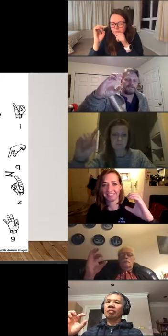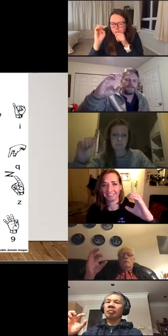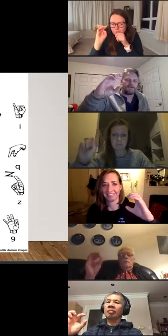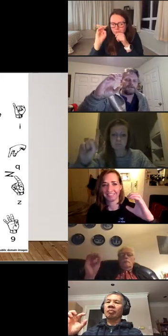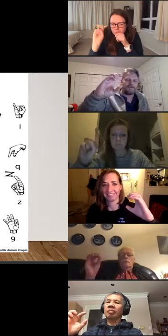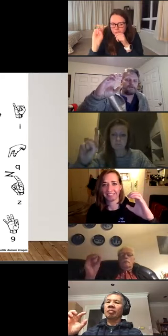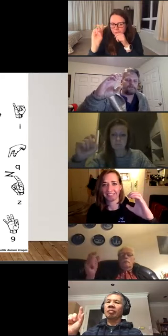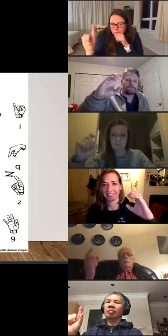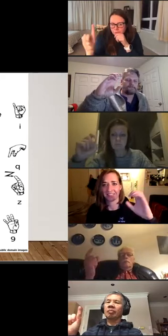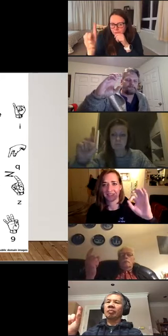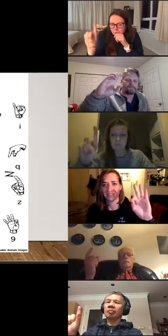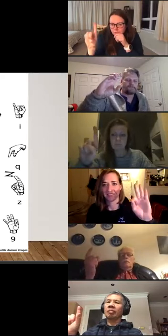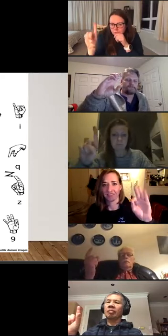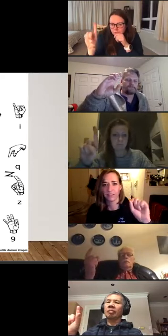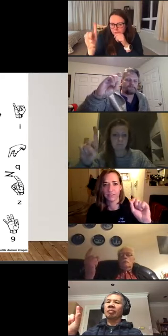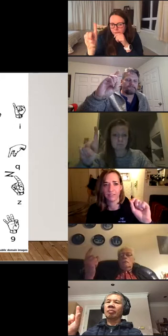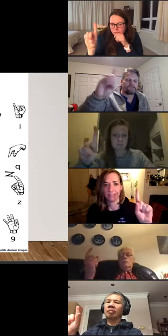Who knows D?